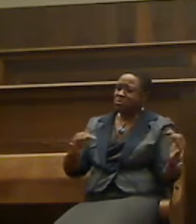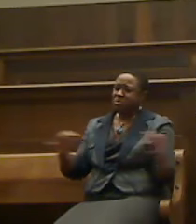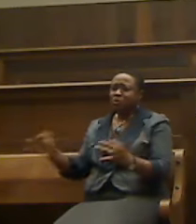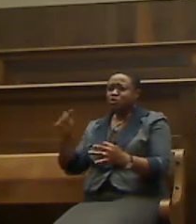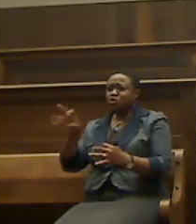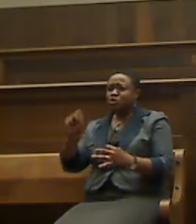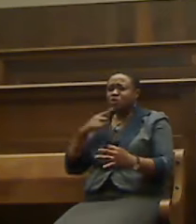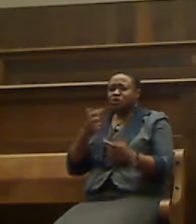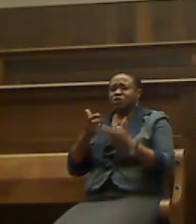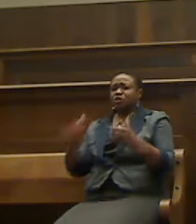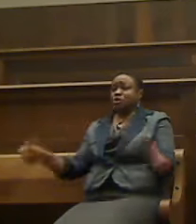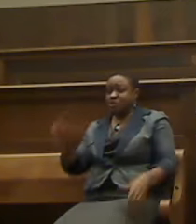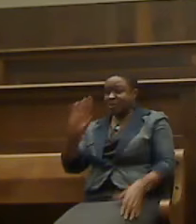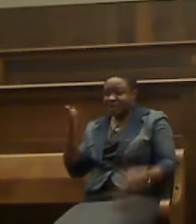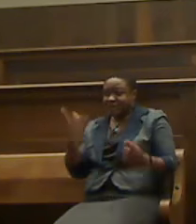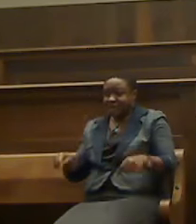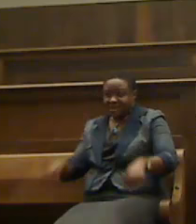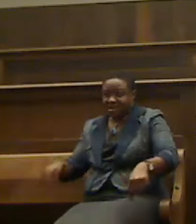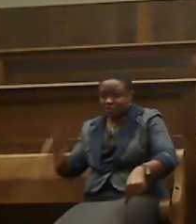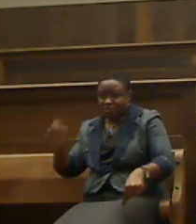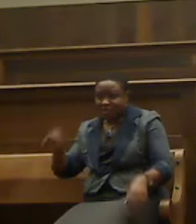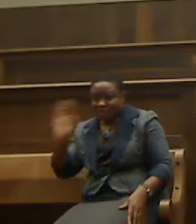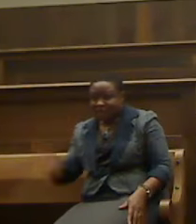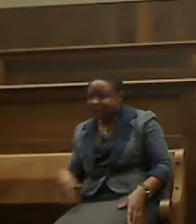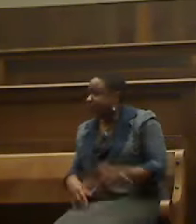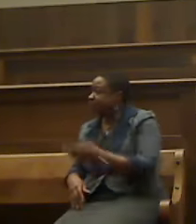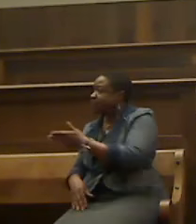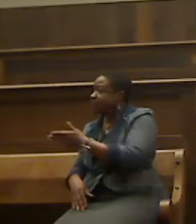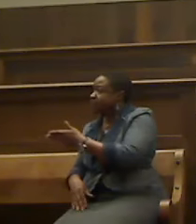news. We've never had anything like that on GMOs here.